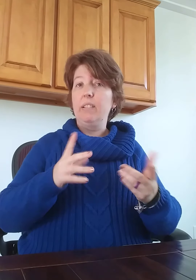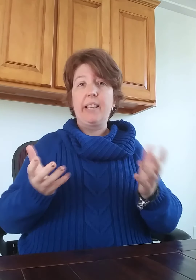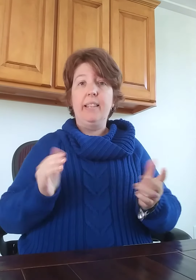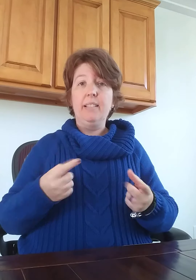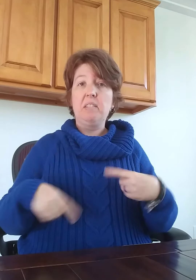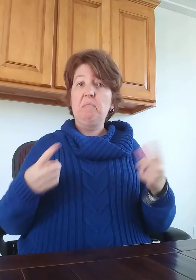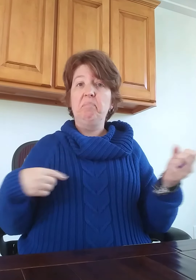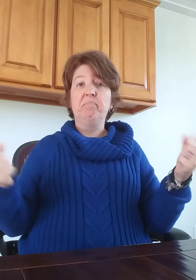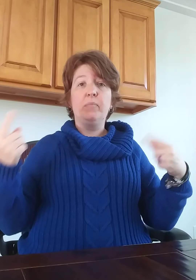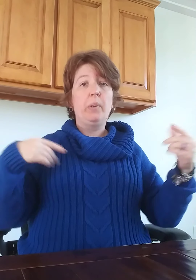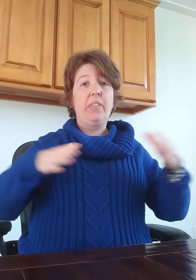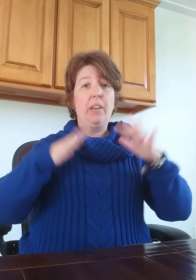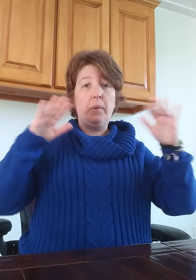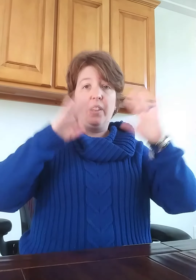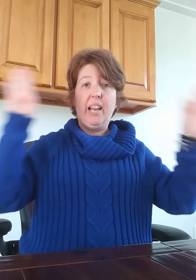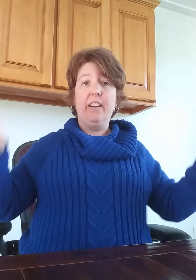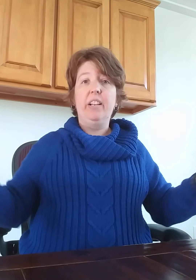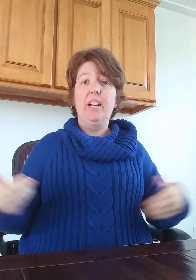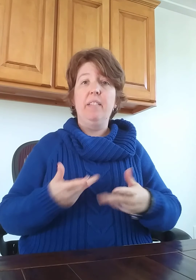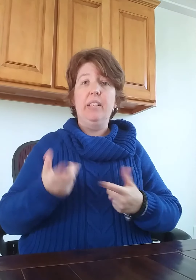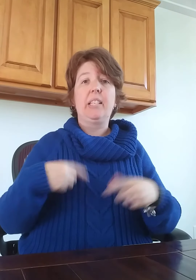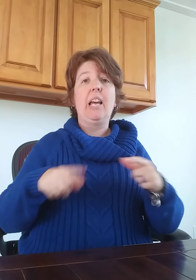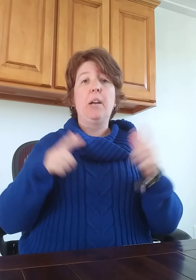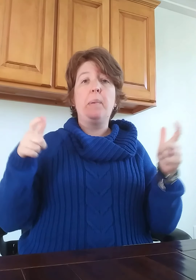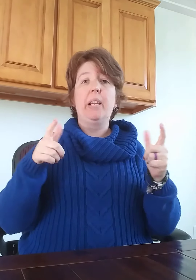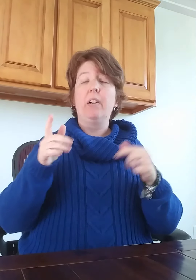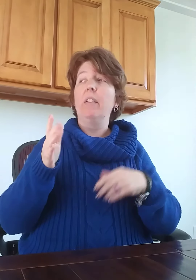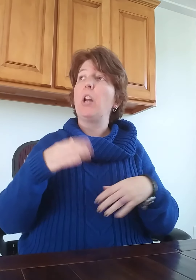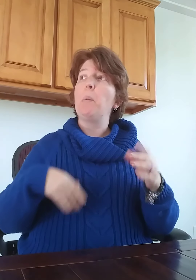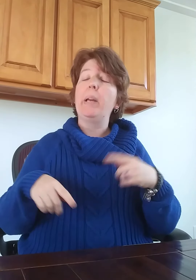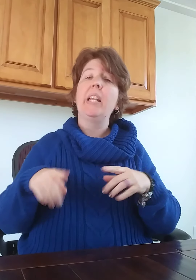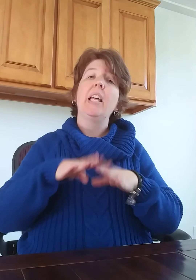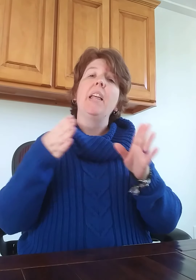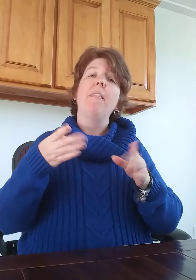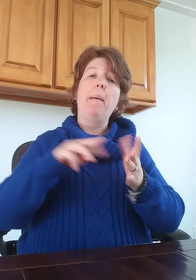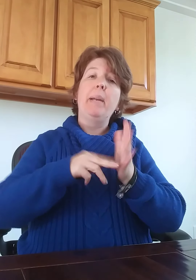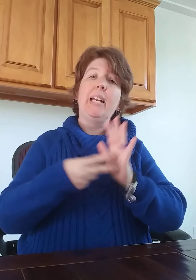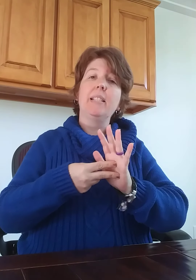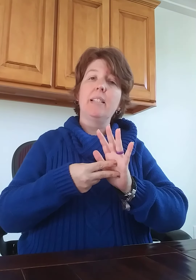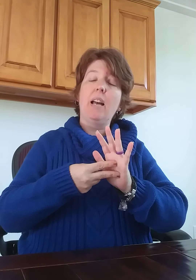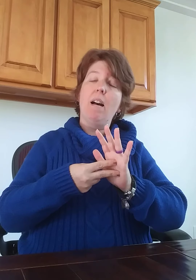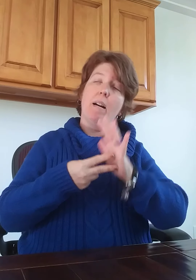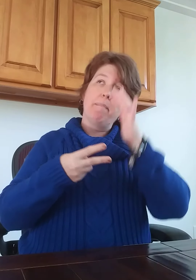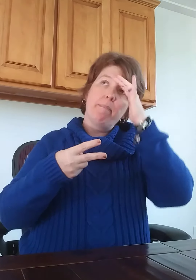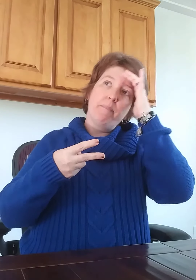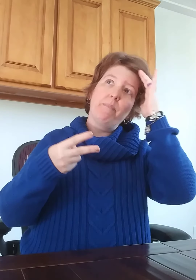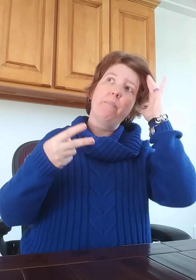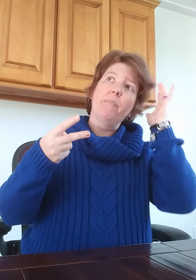like this with an area that's kind of bigger and open, that means